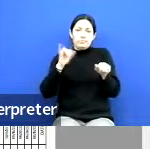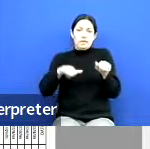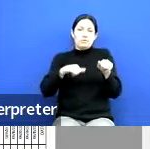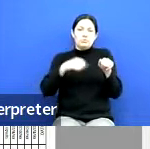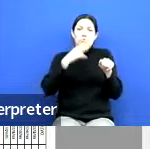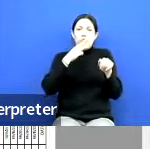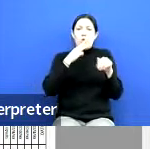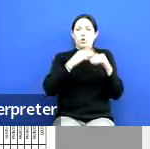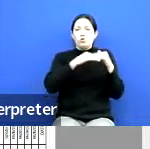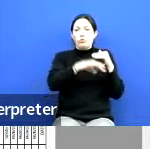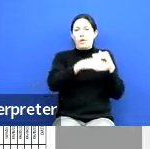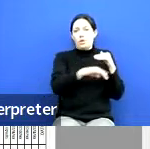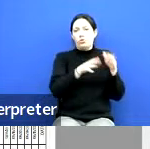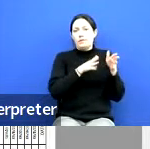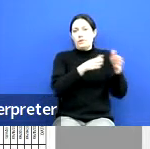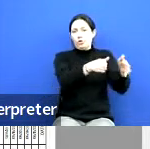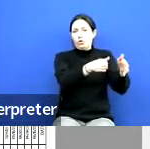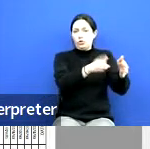property. Great.